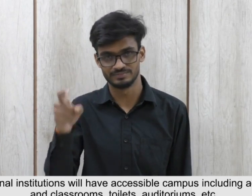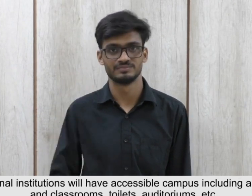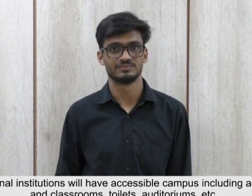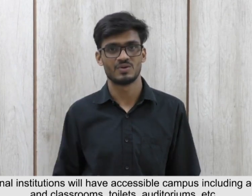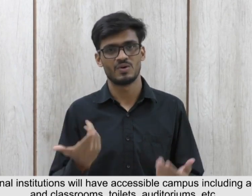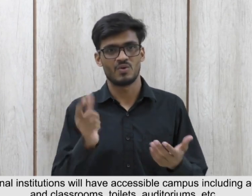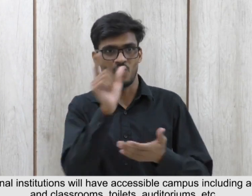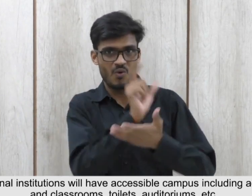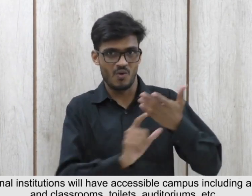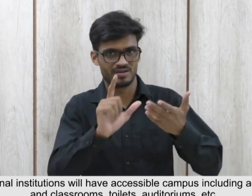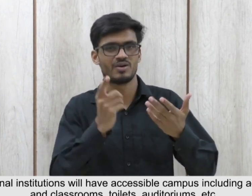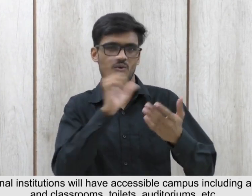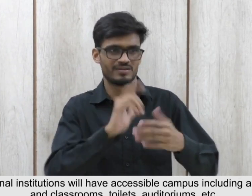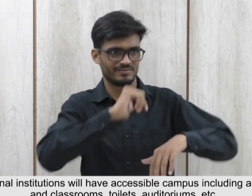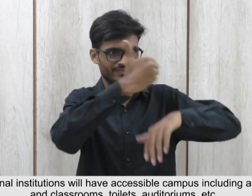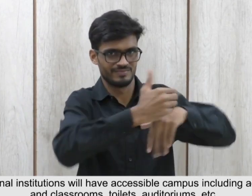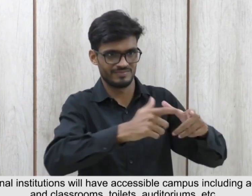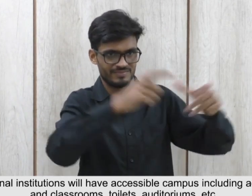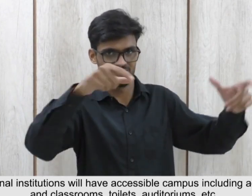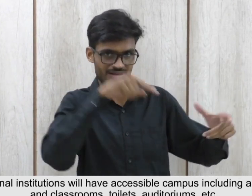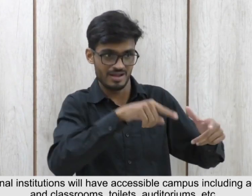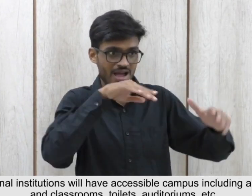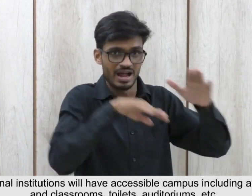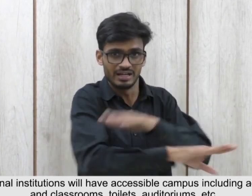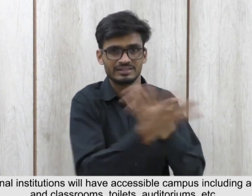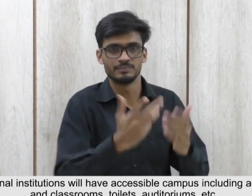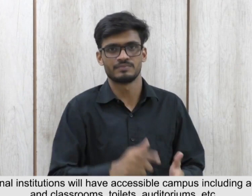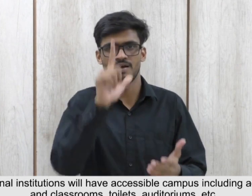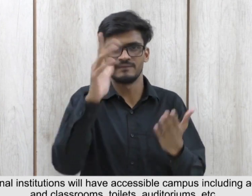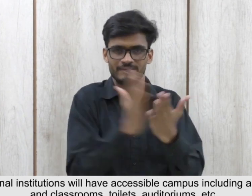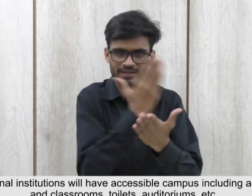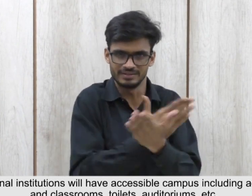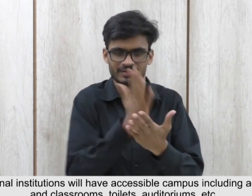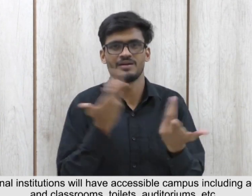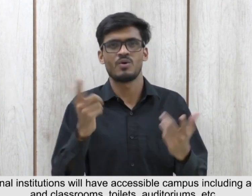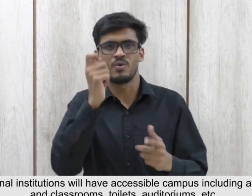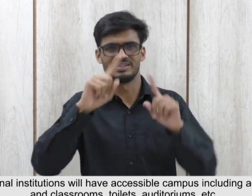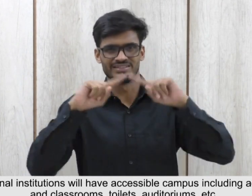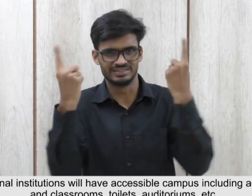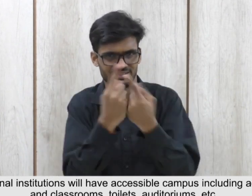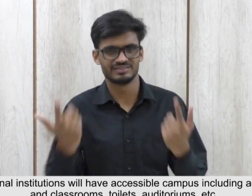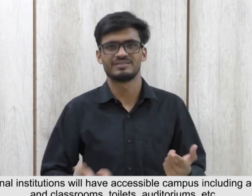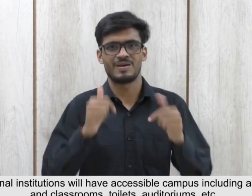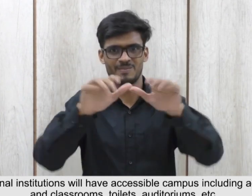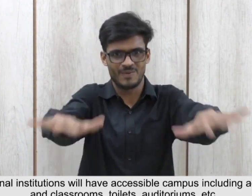All the educational institutions will have accessible campus, including accessible library and classrooms,